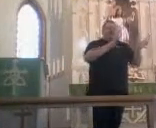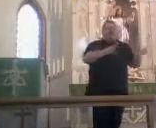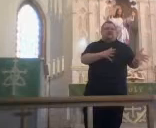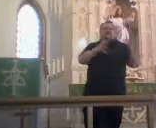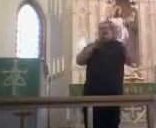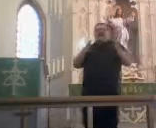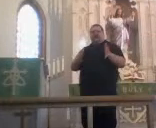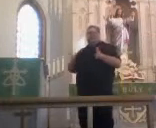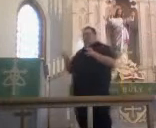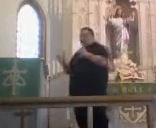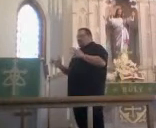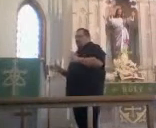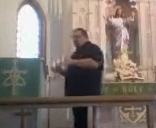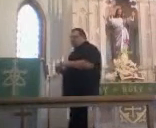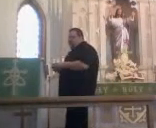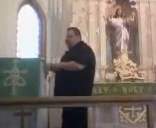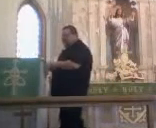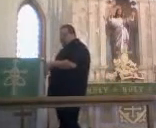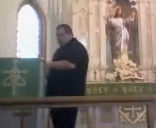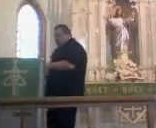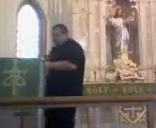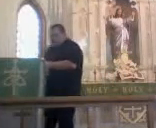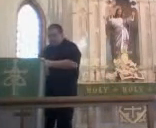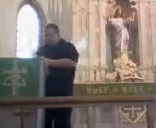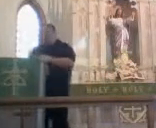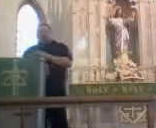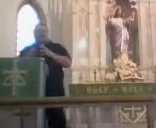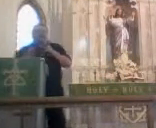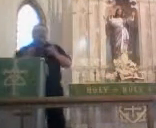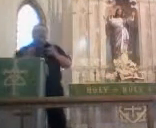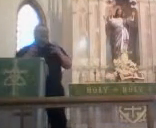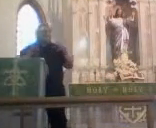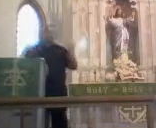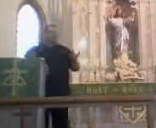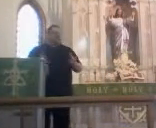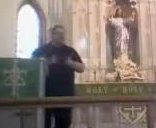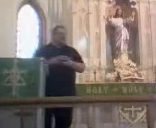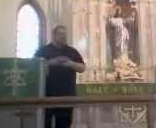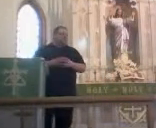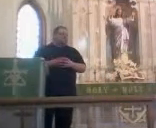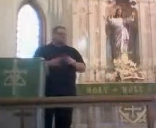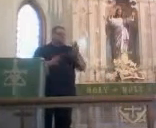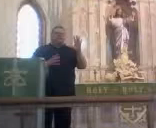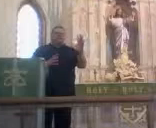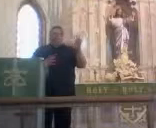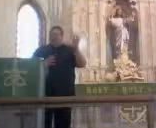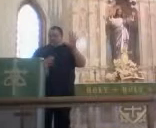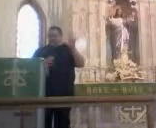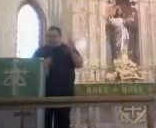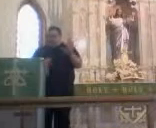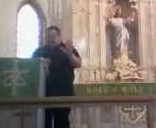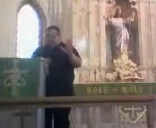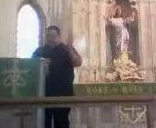the angel of the Lord, that is always a theophany. A theophany means